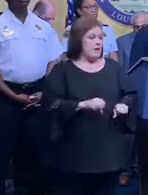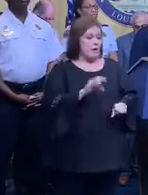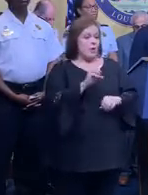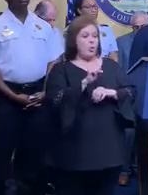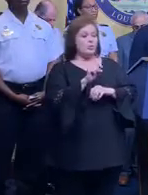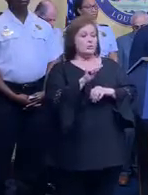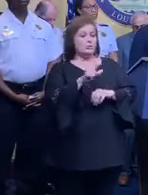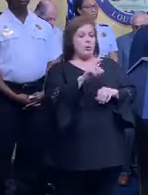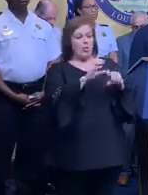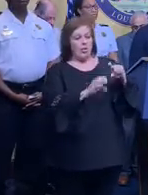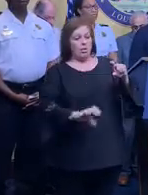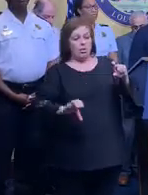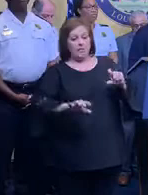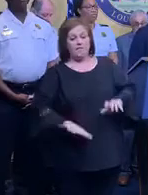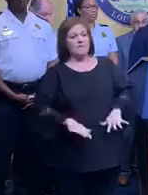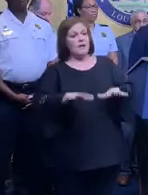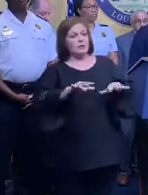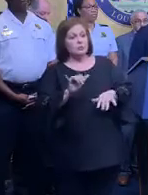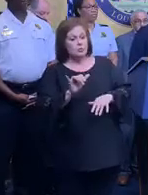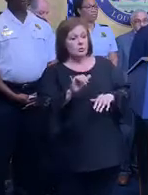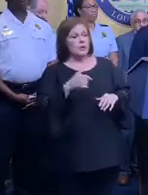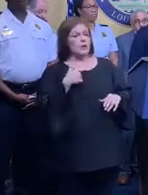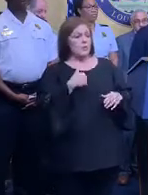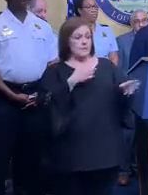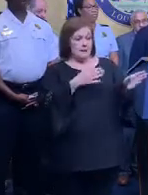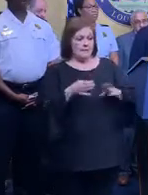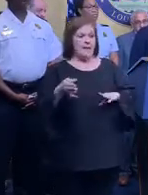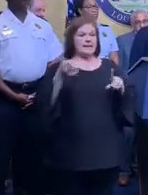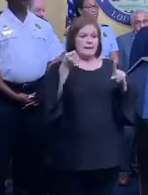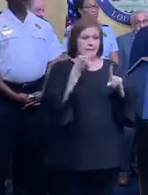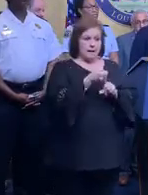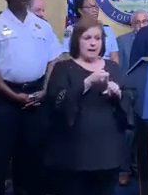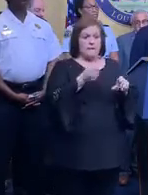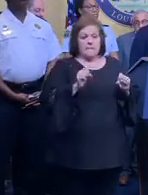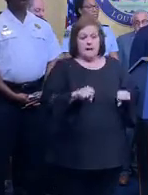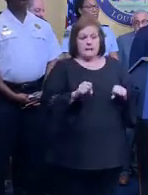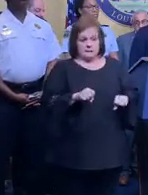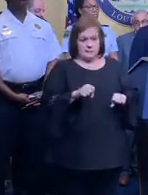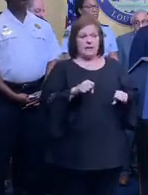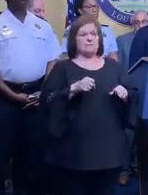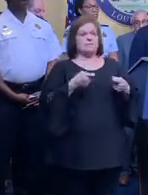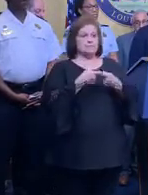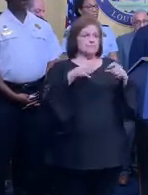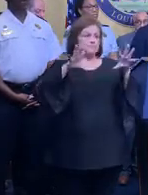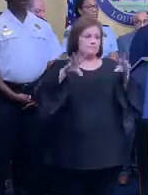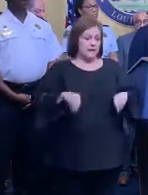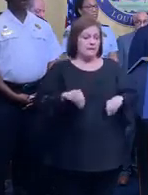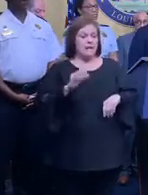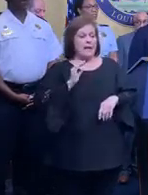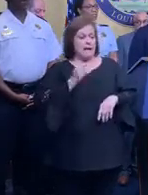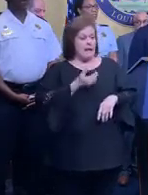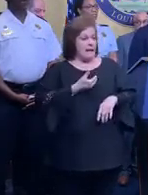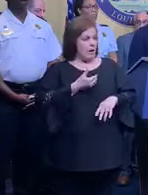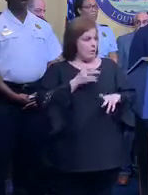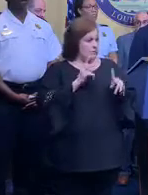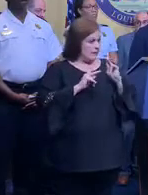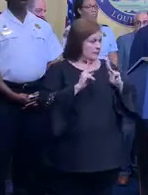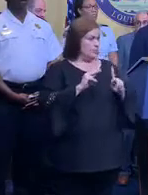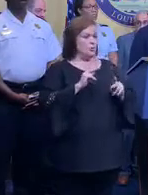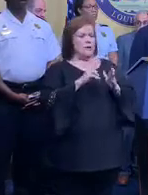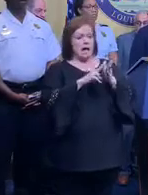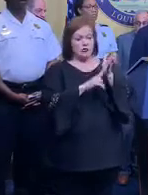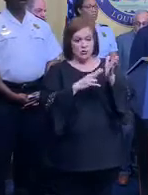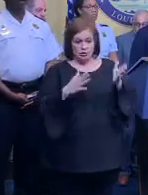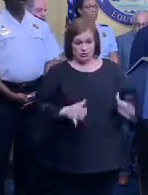New Orleans. And we're preparing for the impact and possibility of multiple power outages. Our crews and contractors are